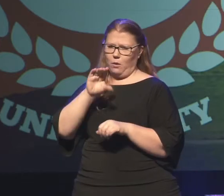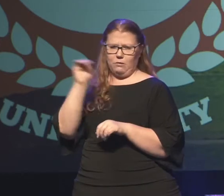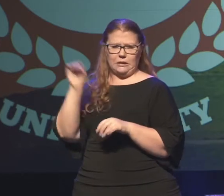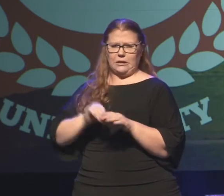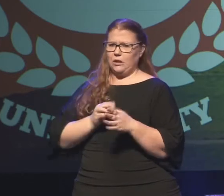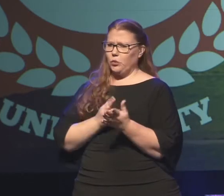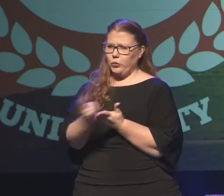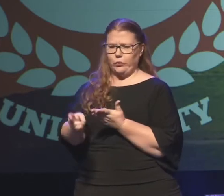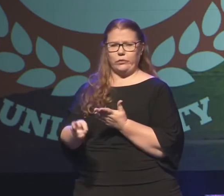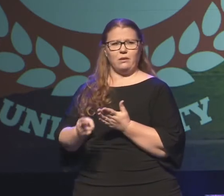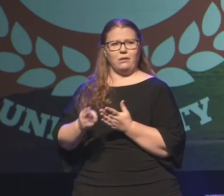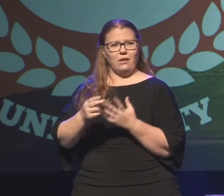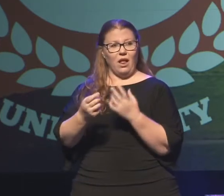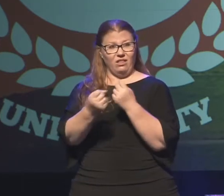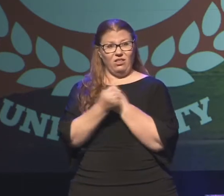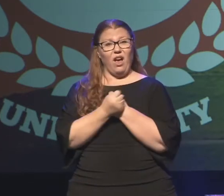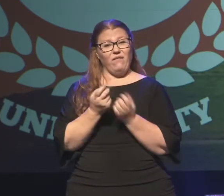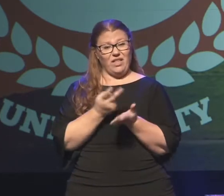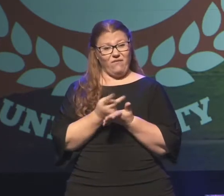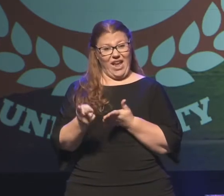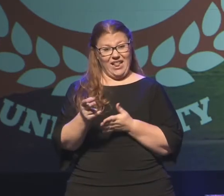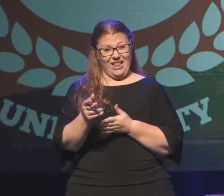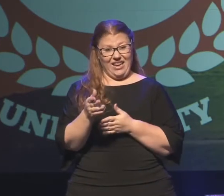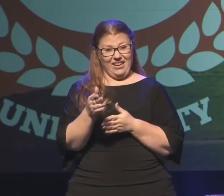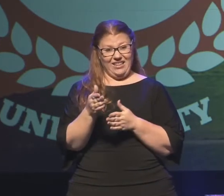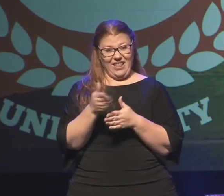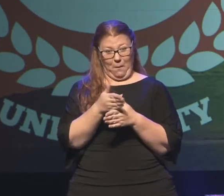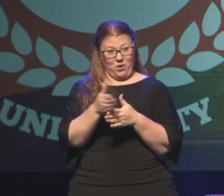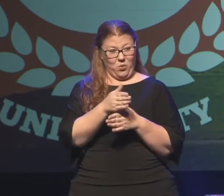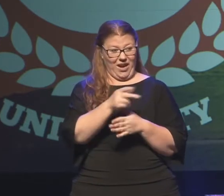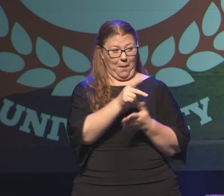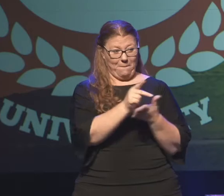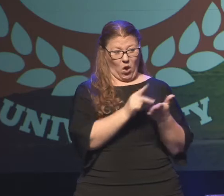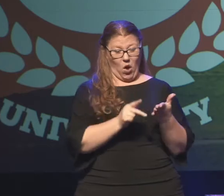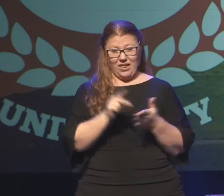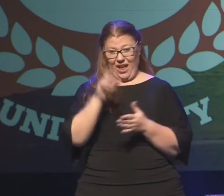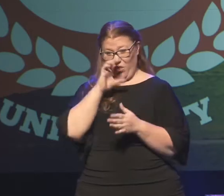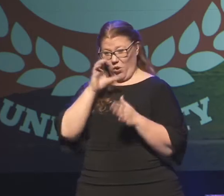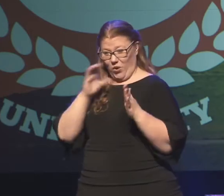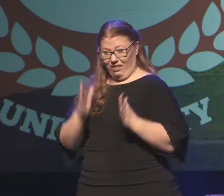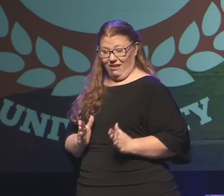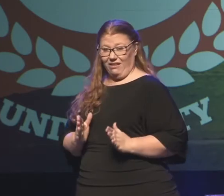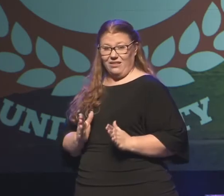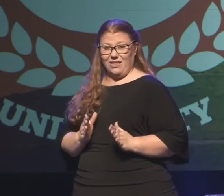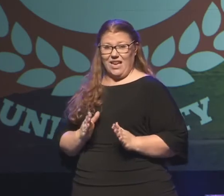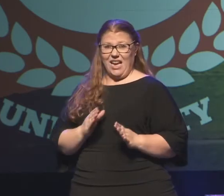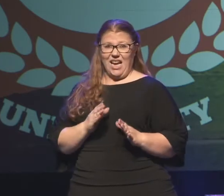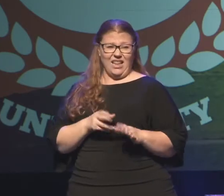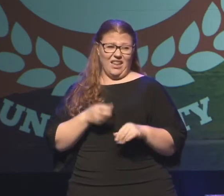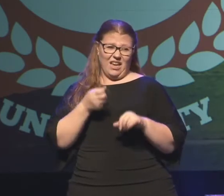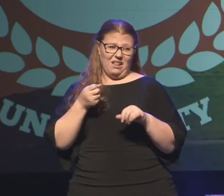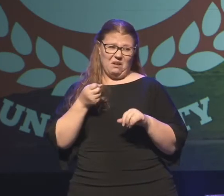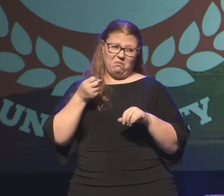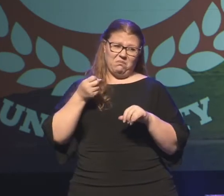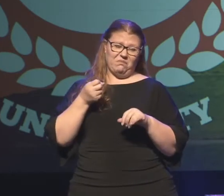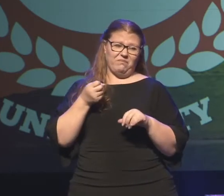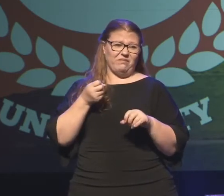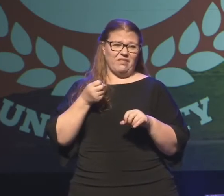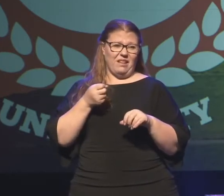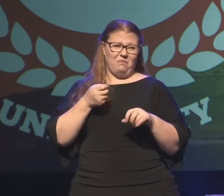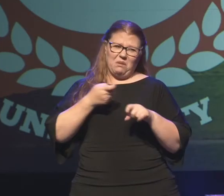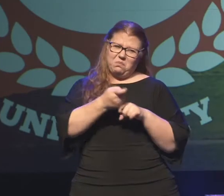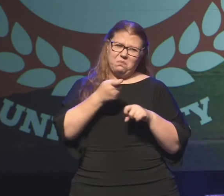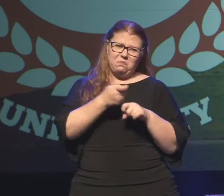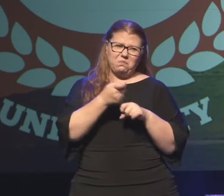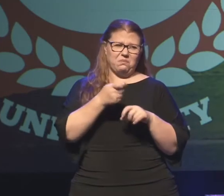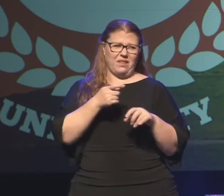Love certainly seems to be failing between Paul and the Corinthians. They hammered Paul because he didn't exhibit the spiritual gifts that they had put in